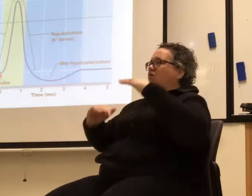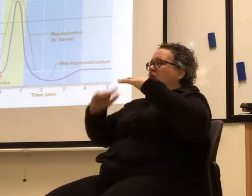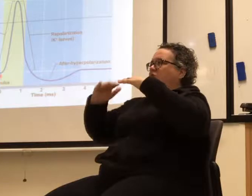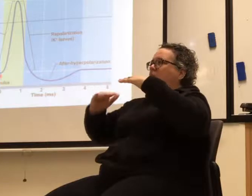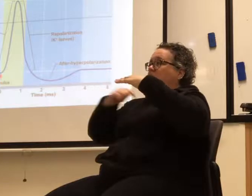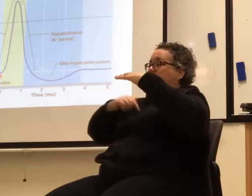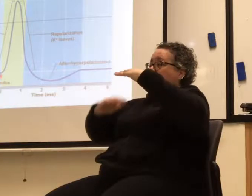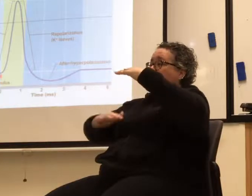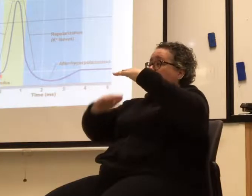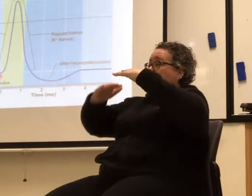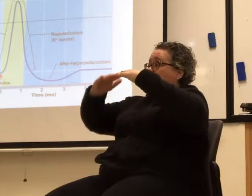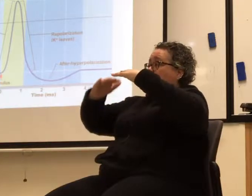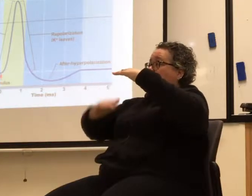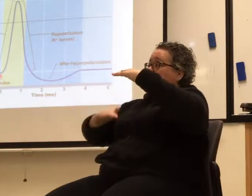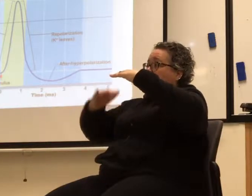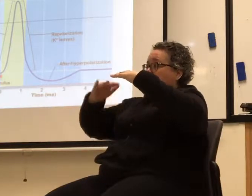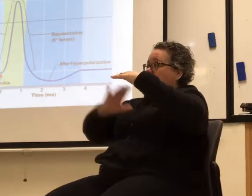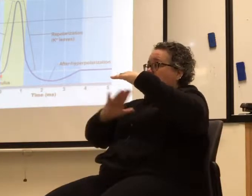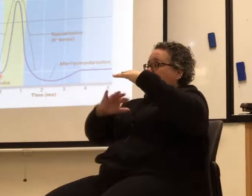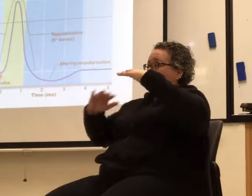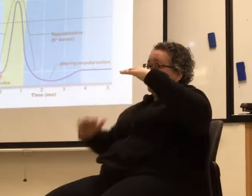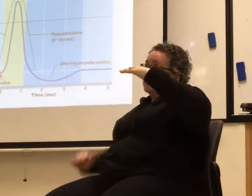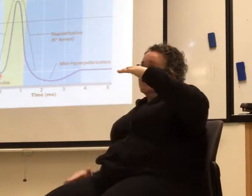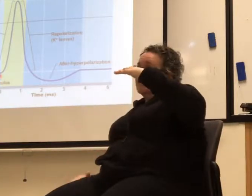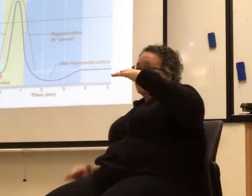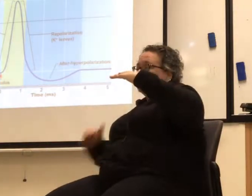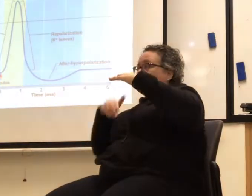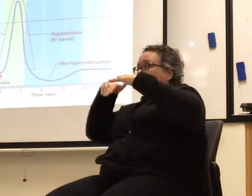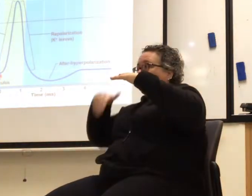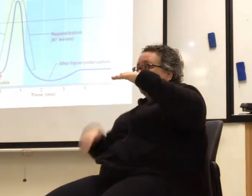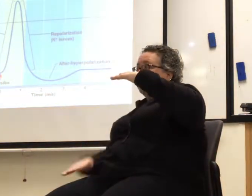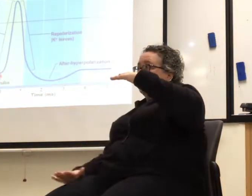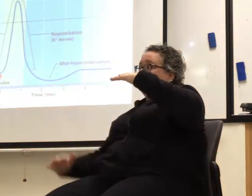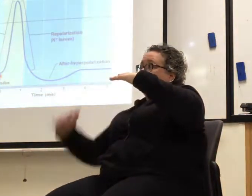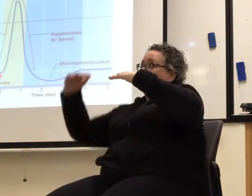relative one. Excuse me. Drink